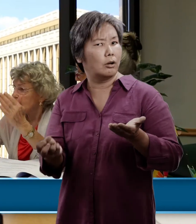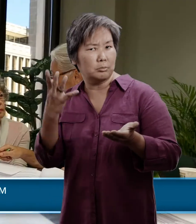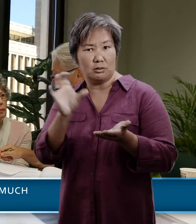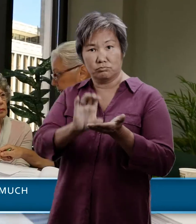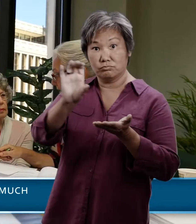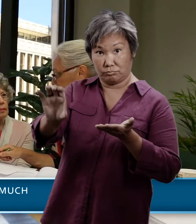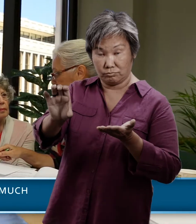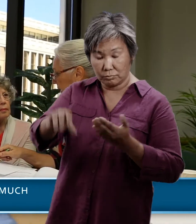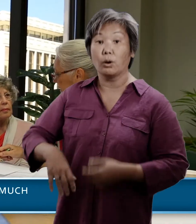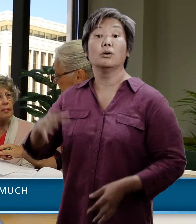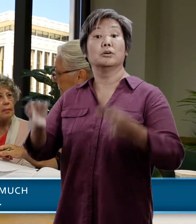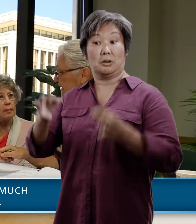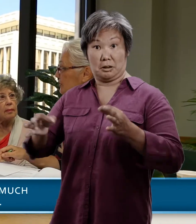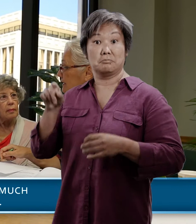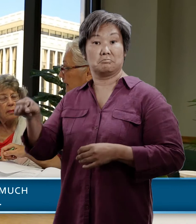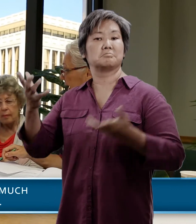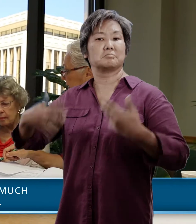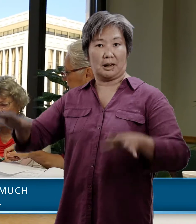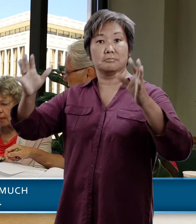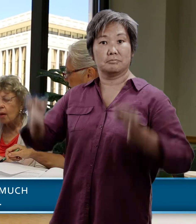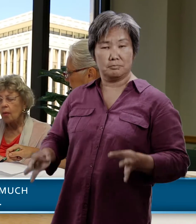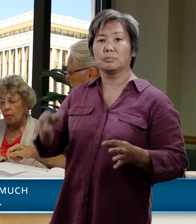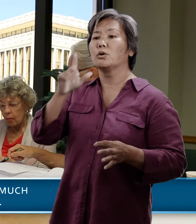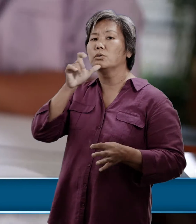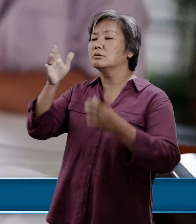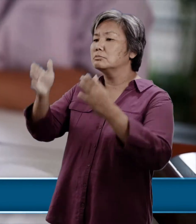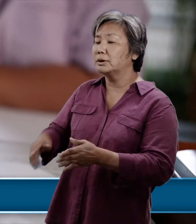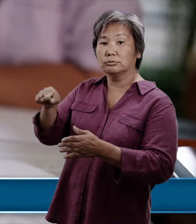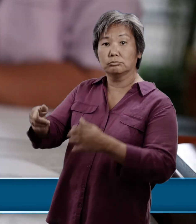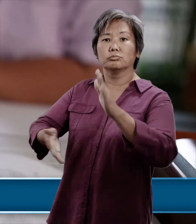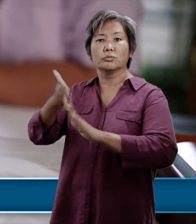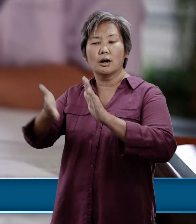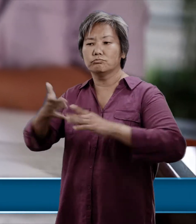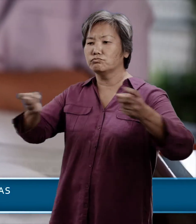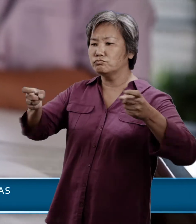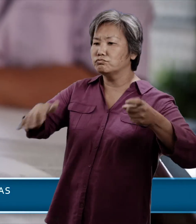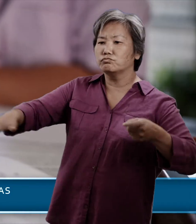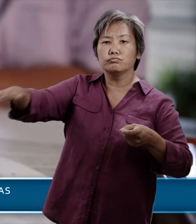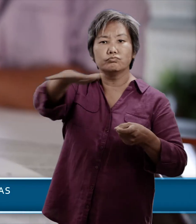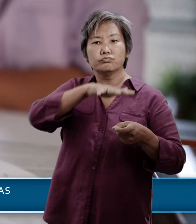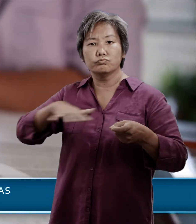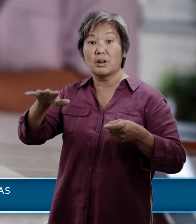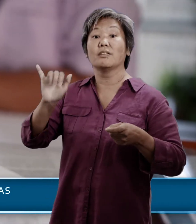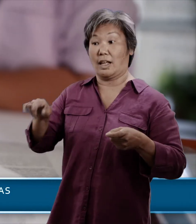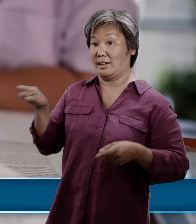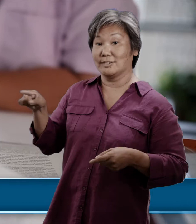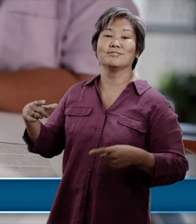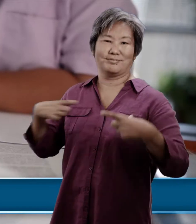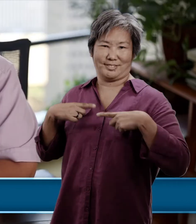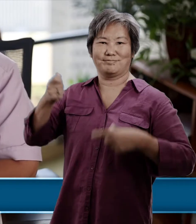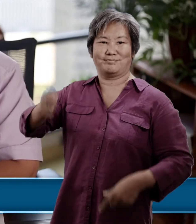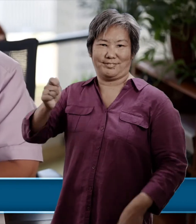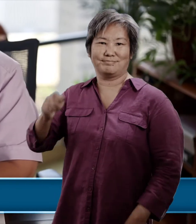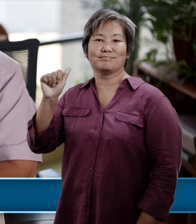money and how much that person should receive. The claims administrator was appointed by the court. Her